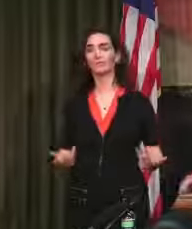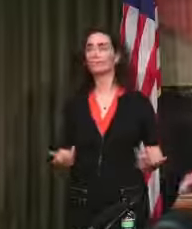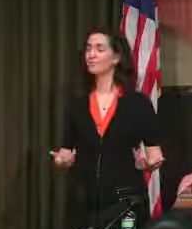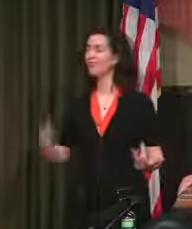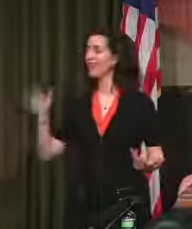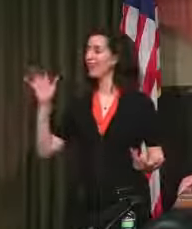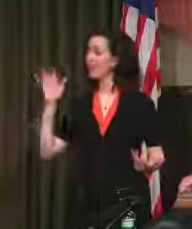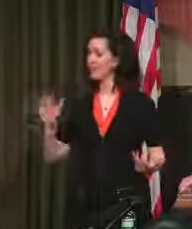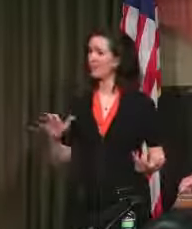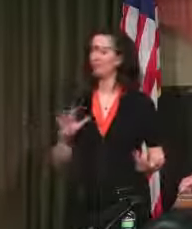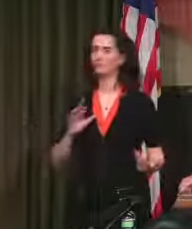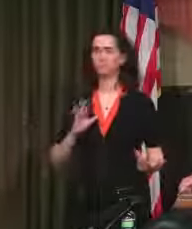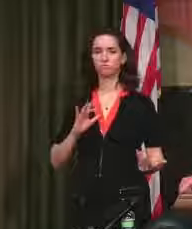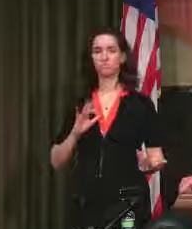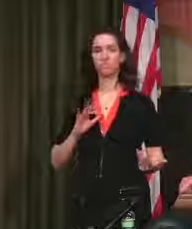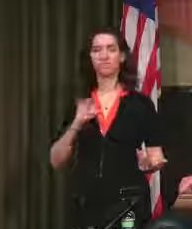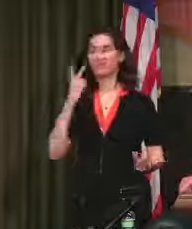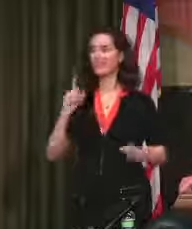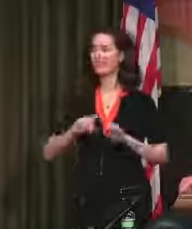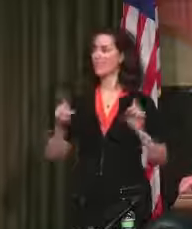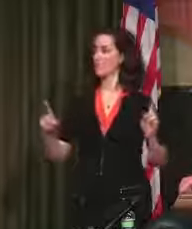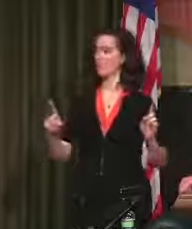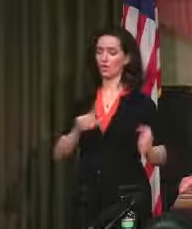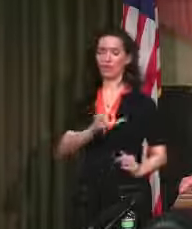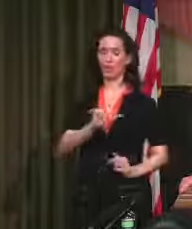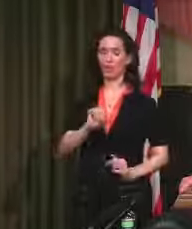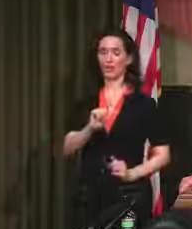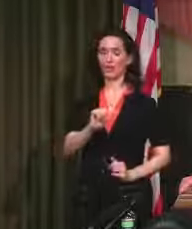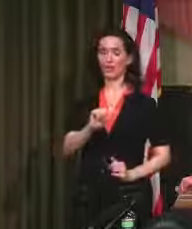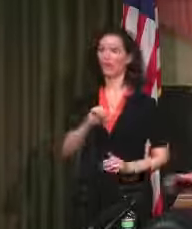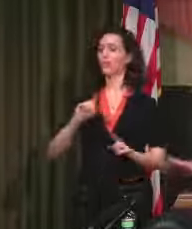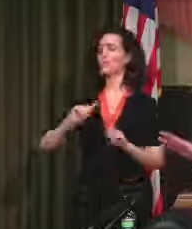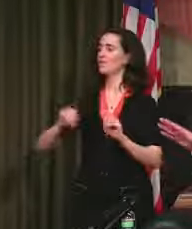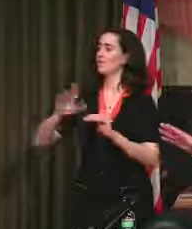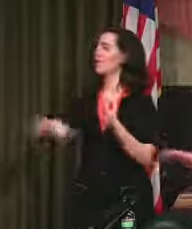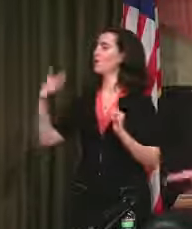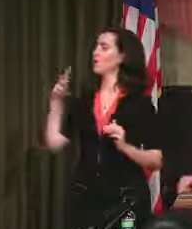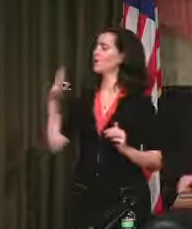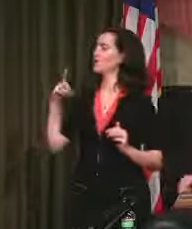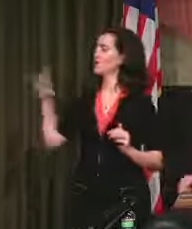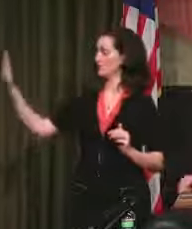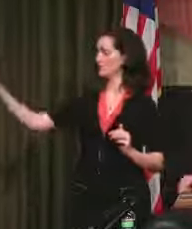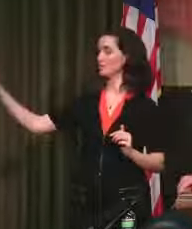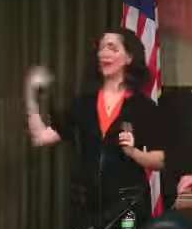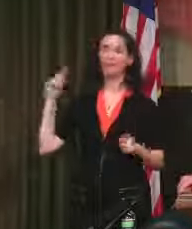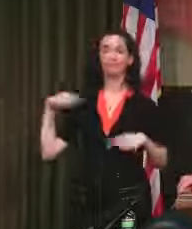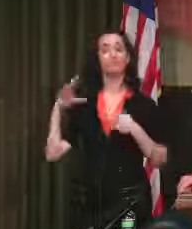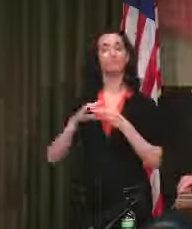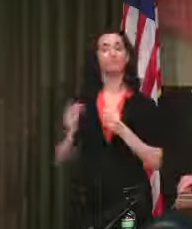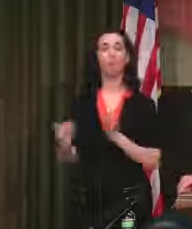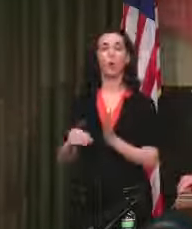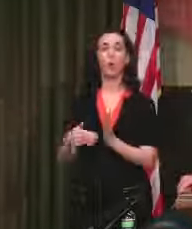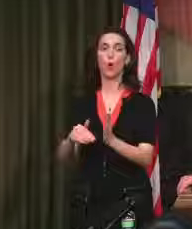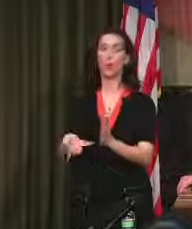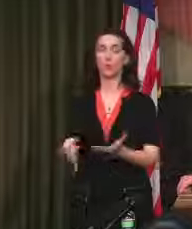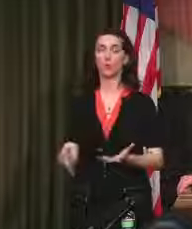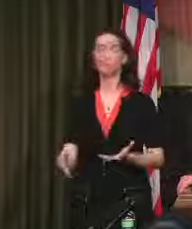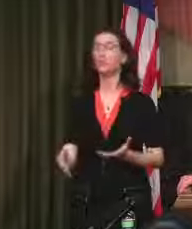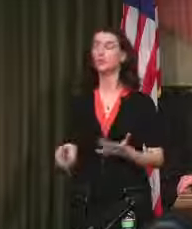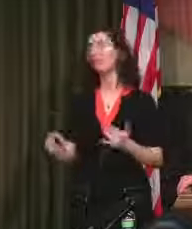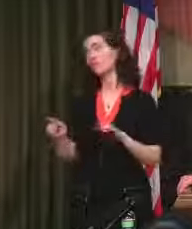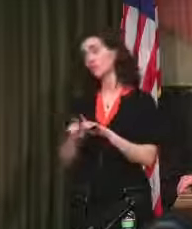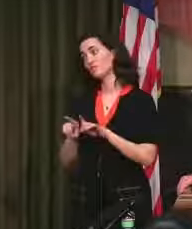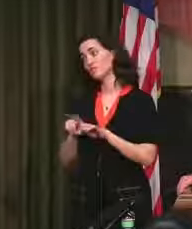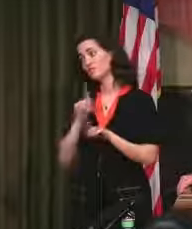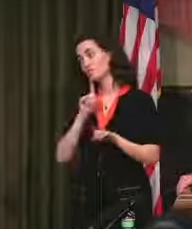That speaks to the difference between Louisiana and Washington, and I've been saying that all along. Now, it is also